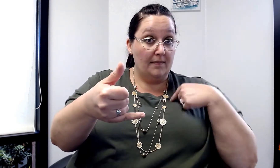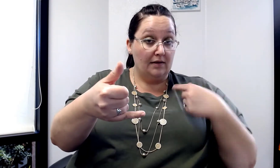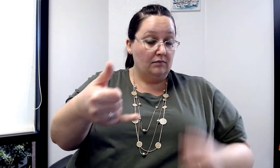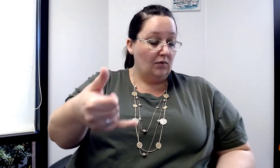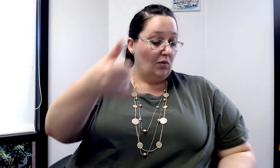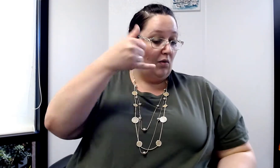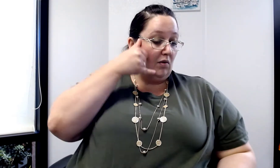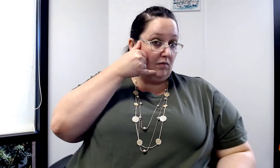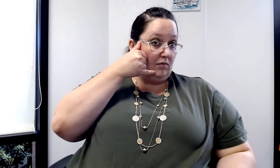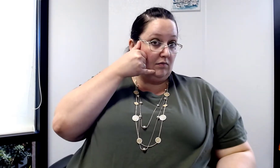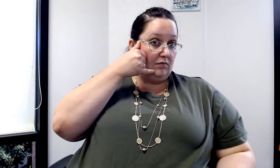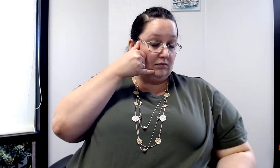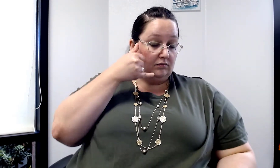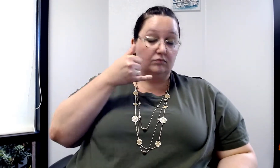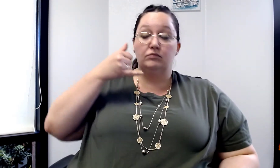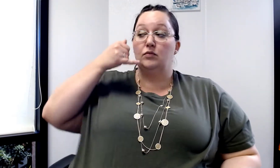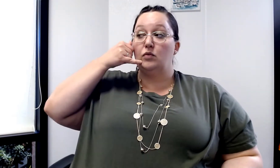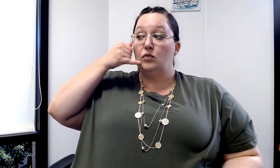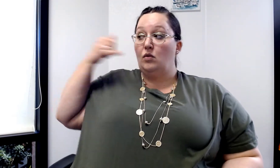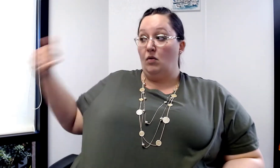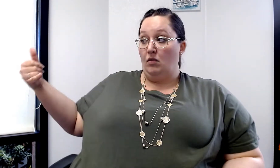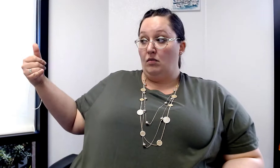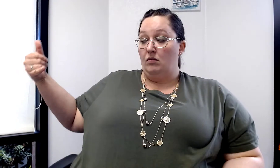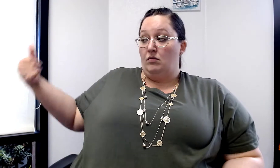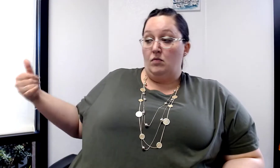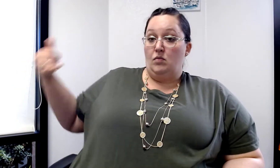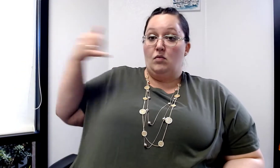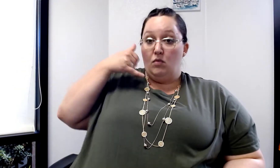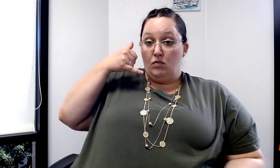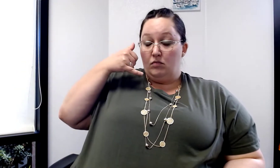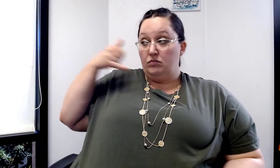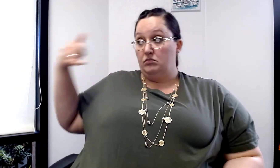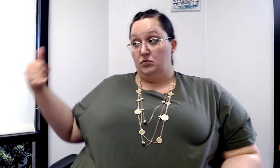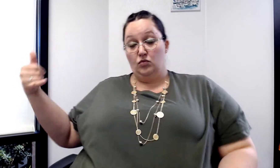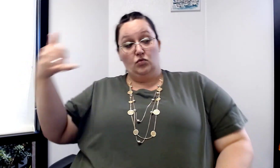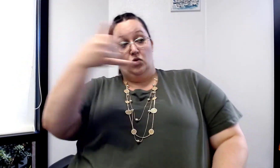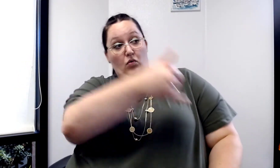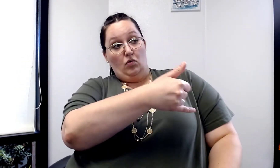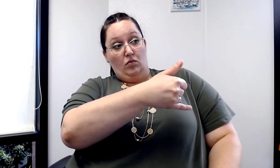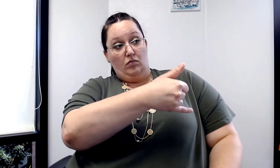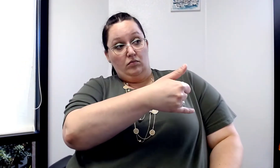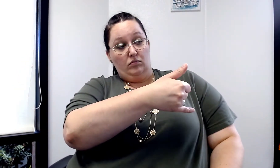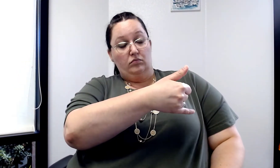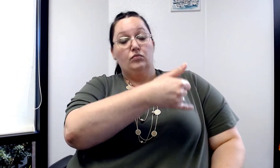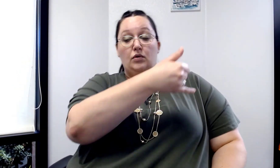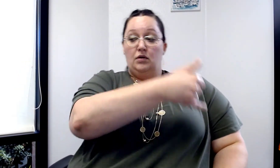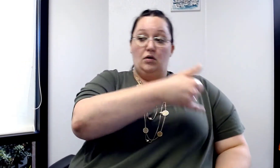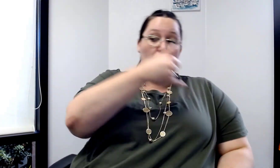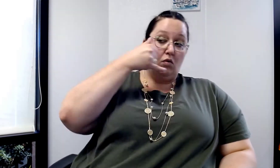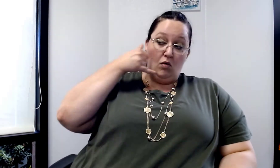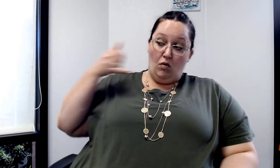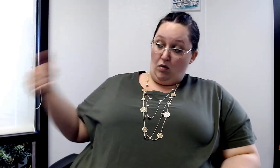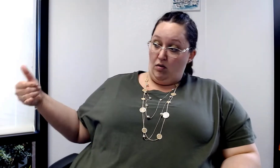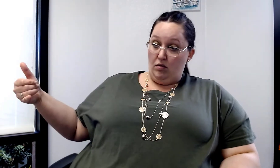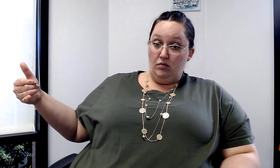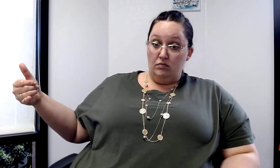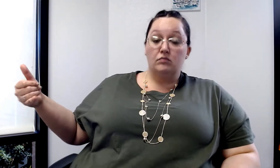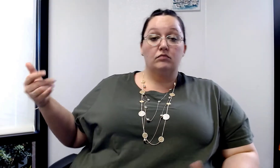me, I call him, he calls me, he calls her, she calls him, and